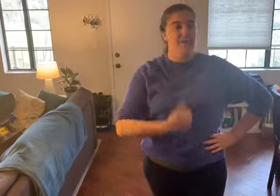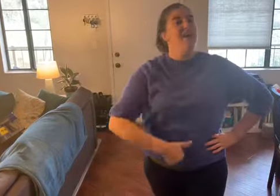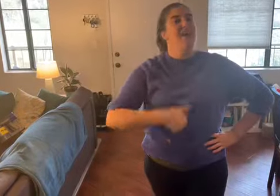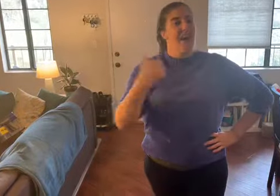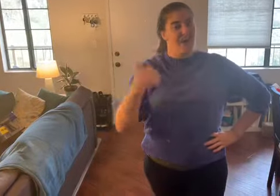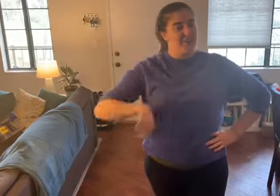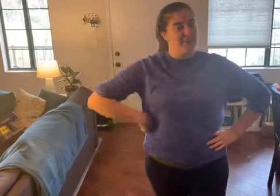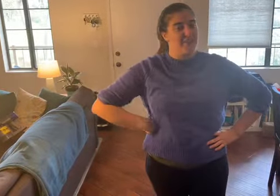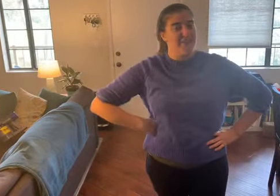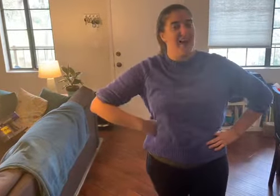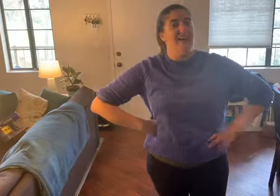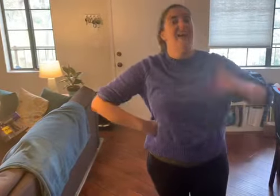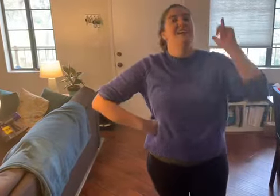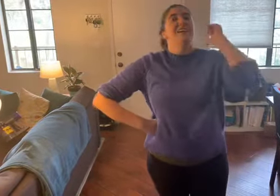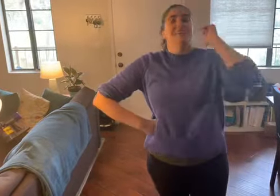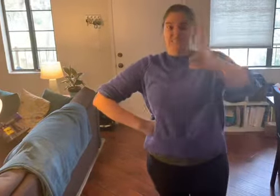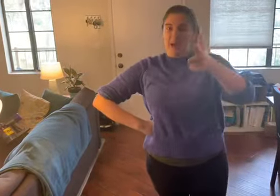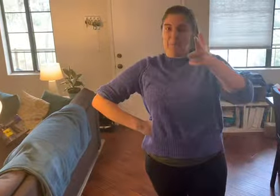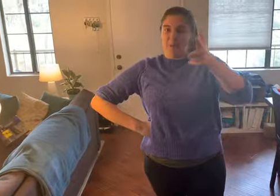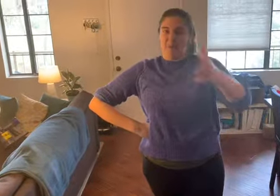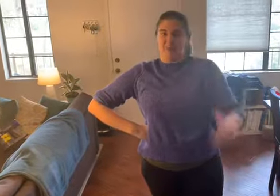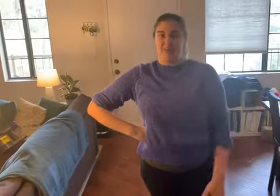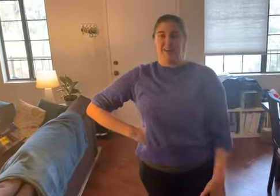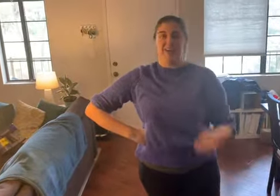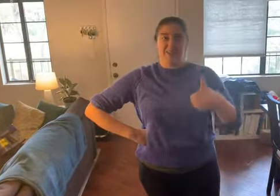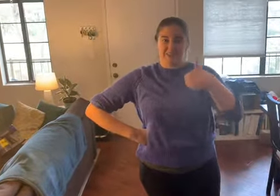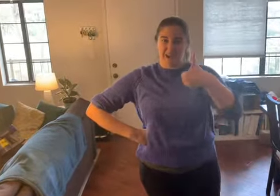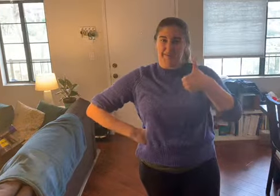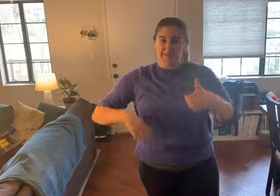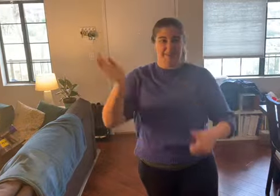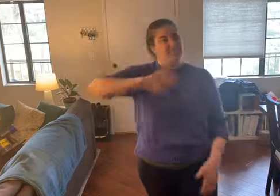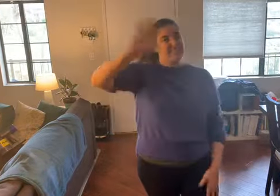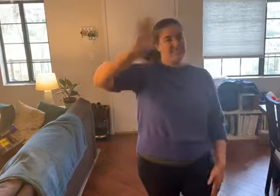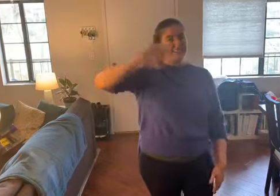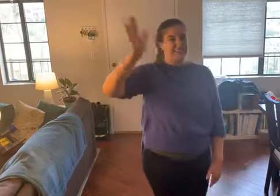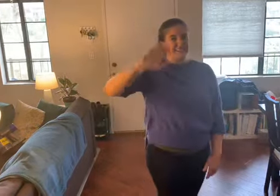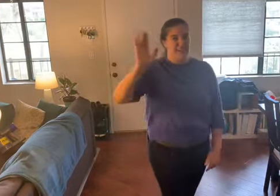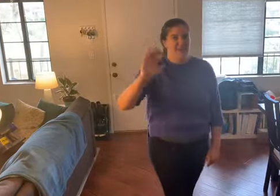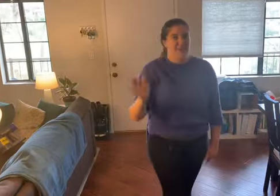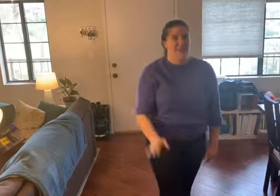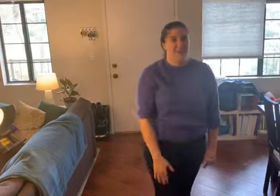Increasing that tempo with me. Good job, everyone. See you next time.